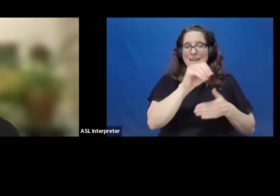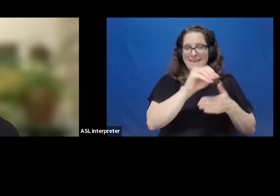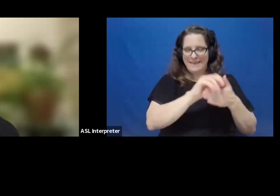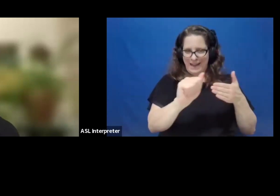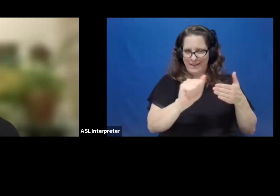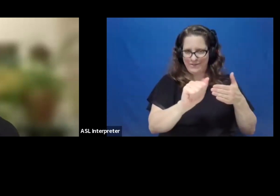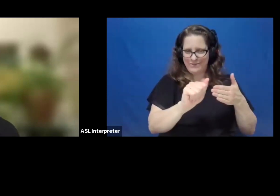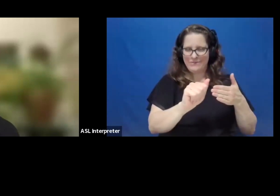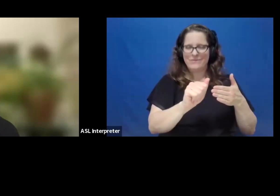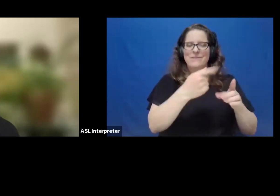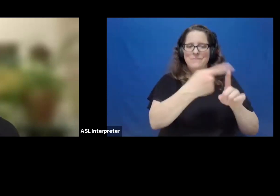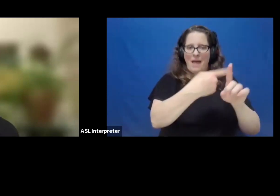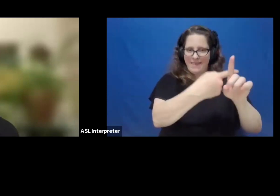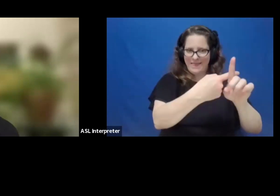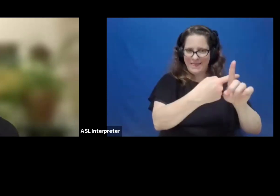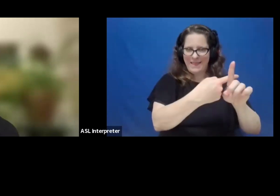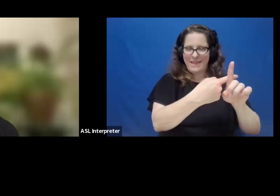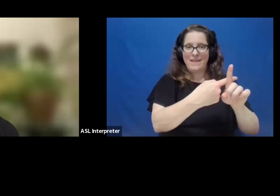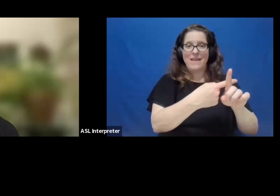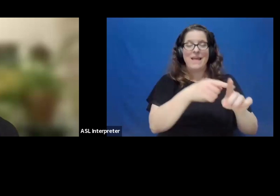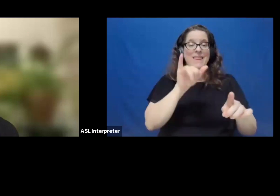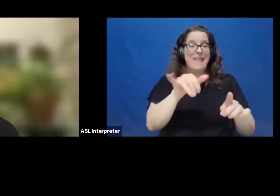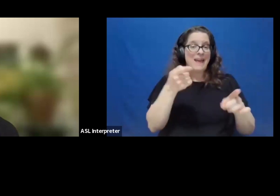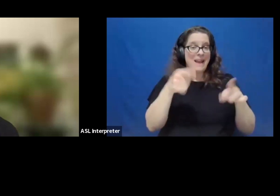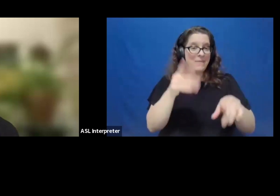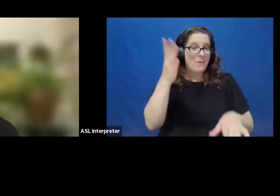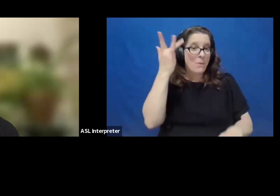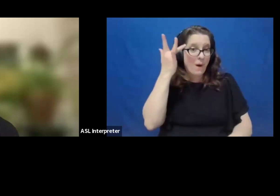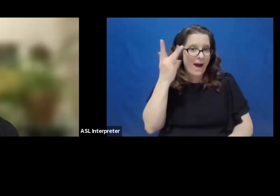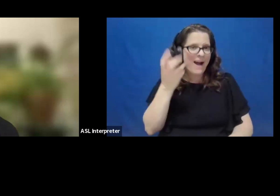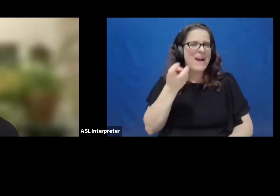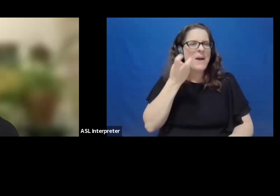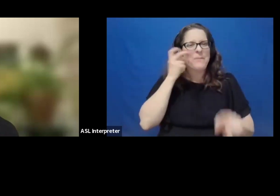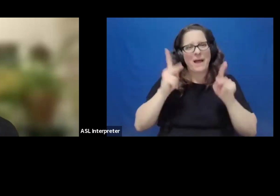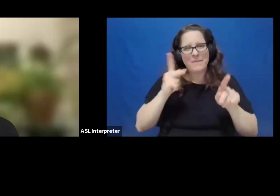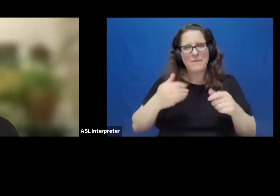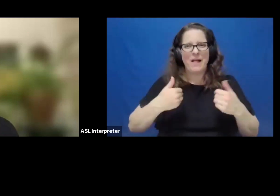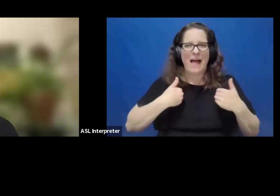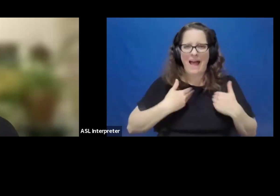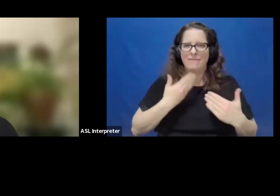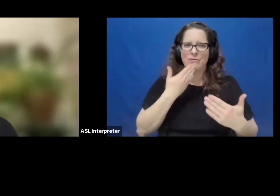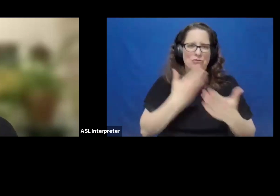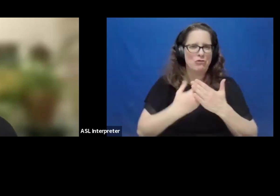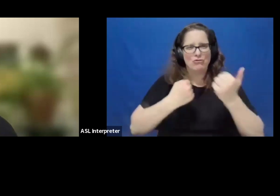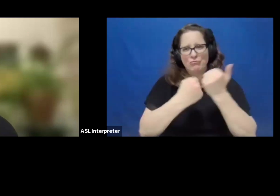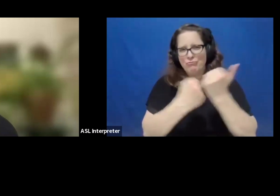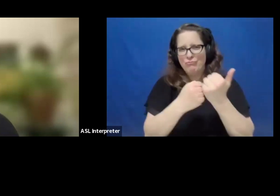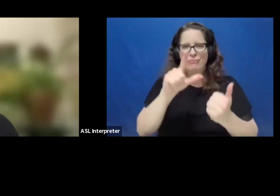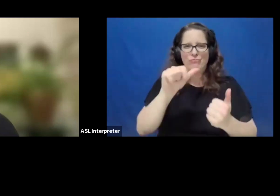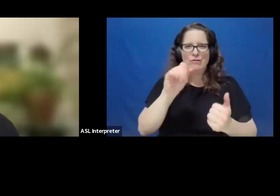$2,590 a month. And that's simply because blind people have the best lobby.